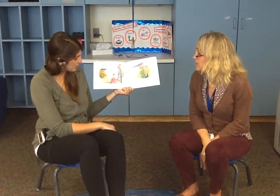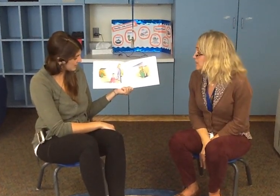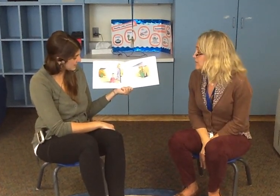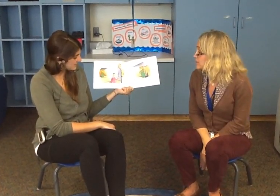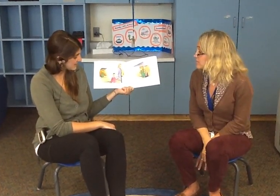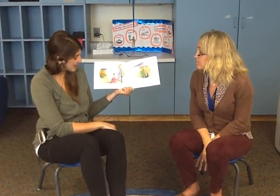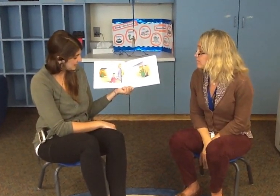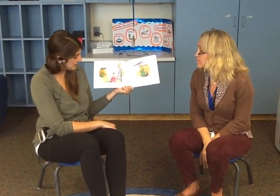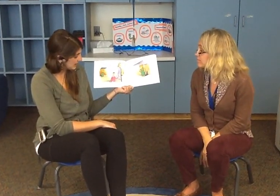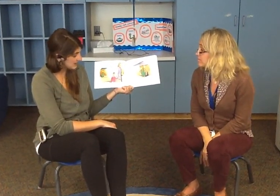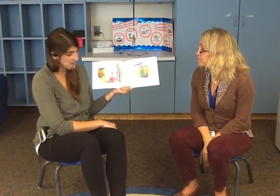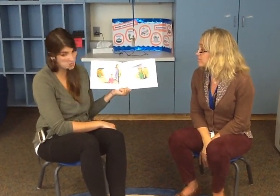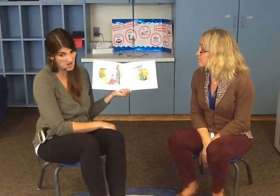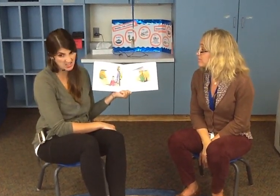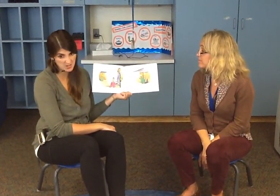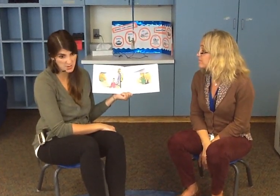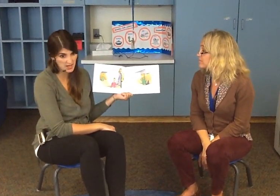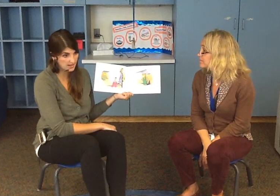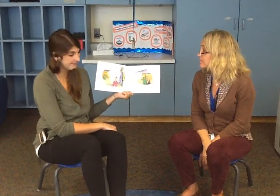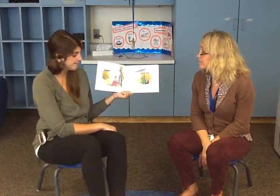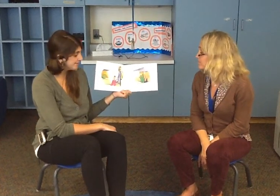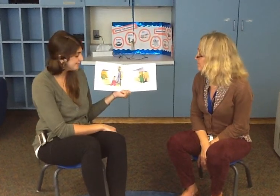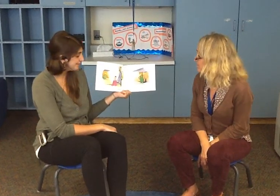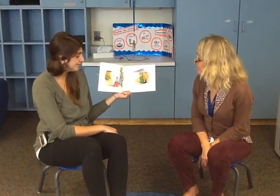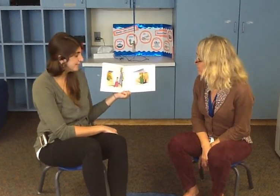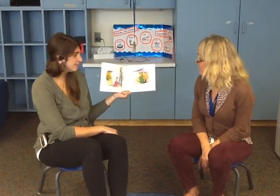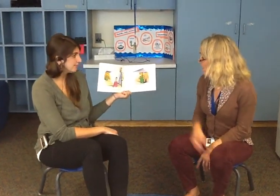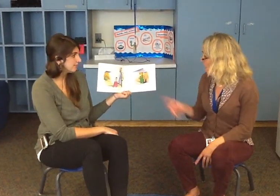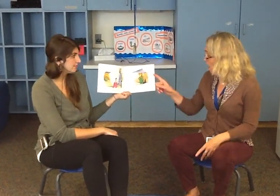Corduroy watched him sadly as they walked away.